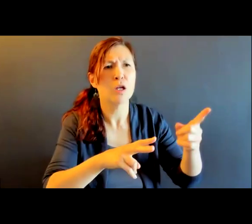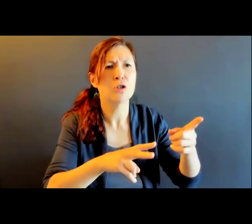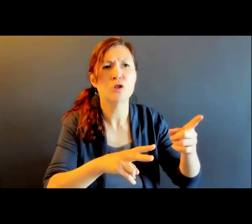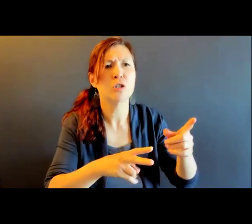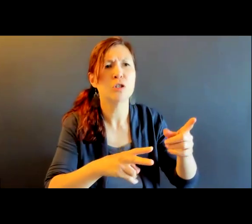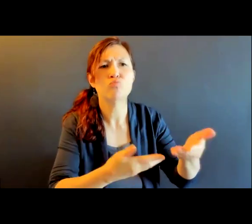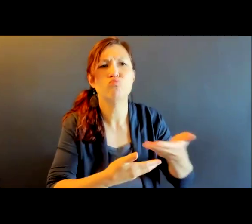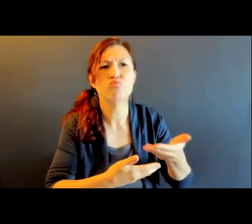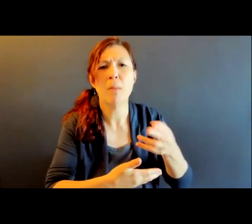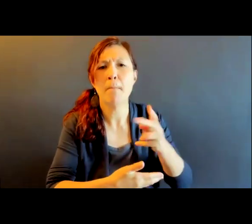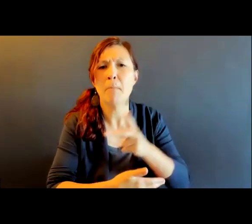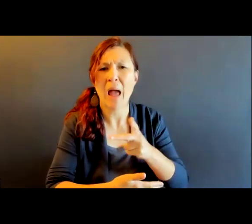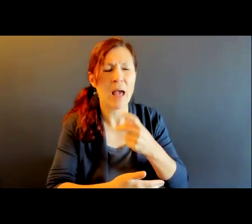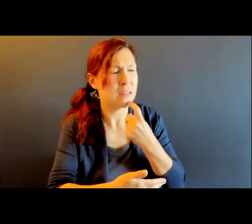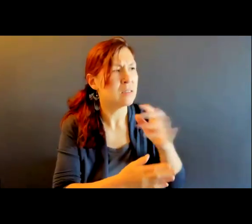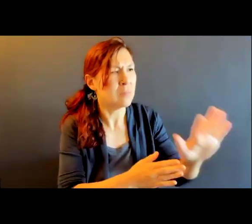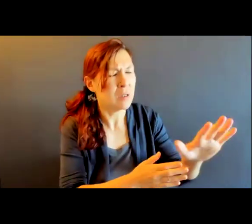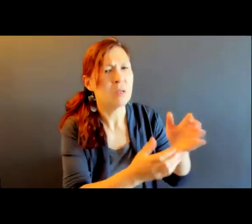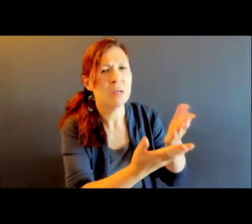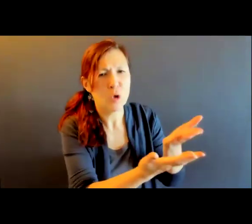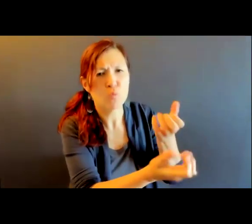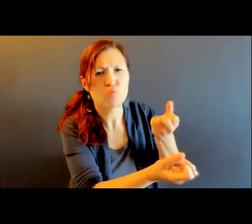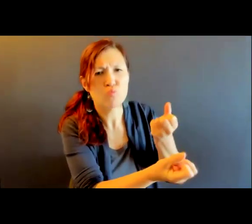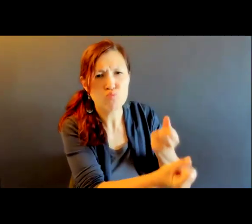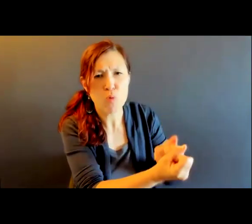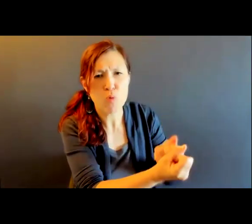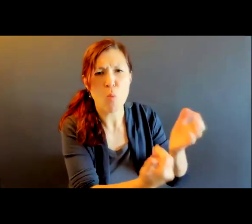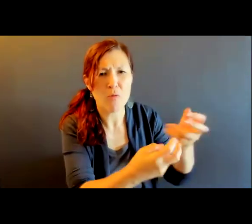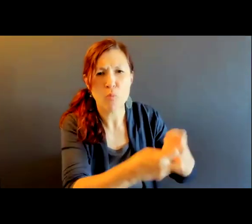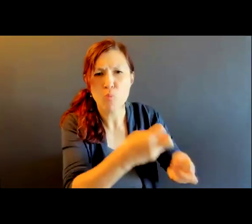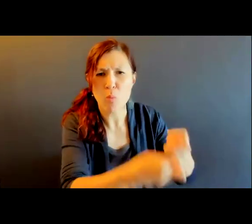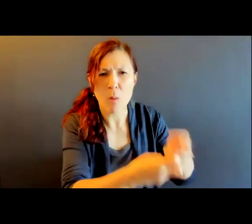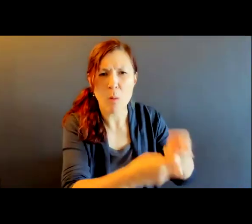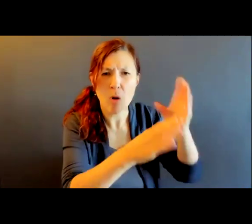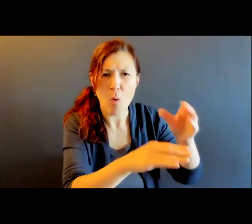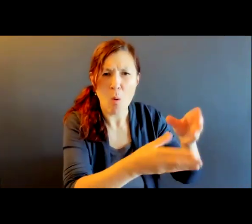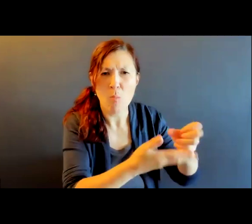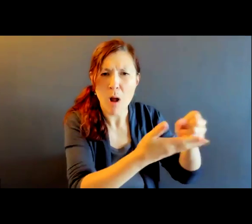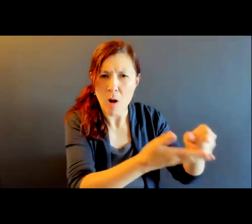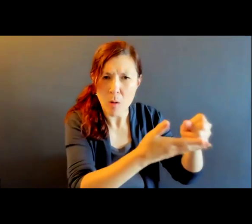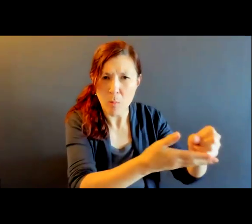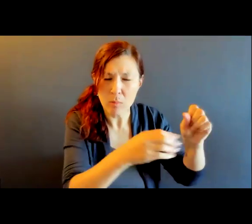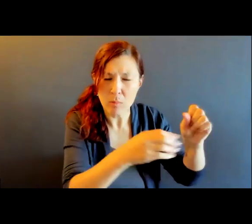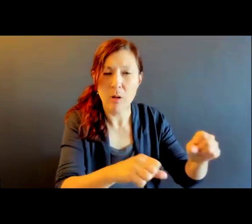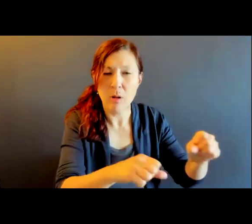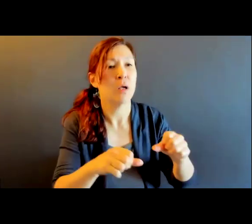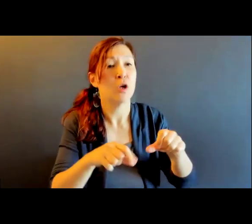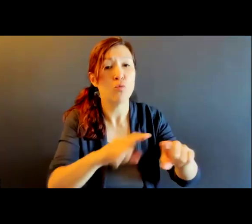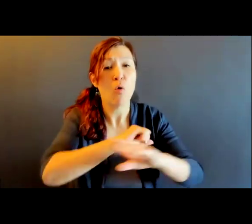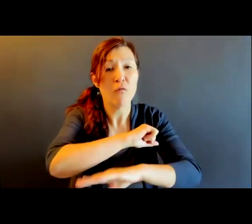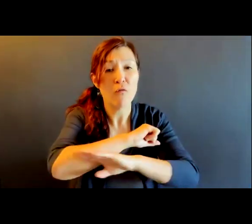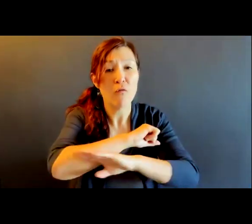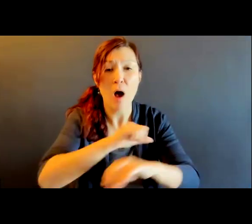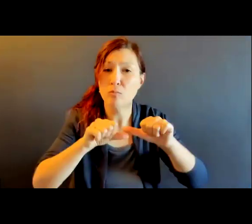notice. And we're here to help solve those problems. So, in all, this is something we'll continue to do throughout the fall. The team is gearing up for